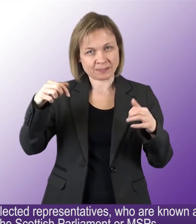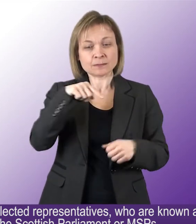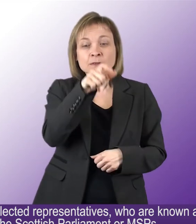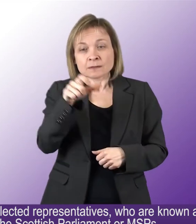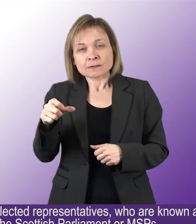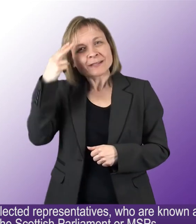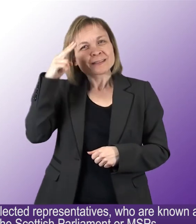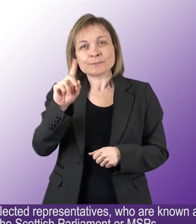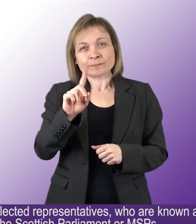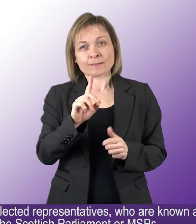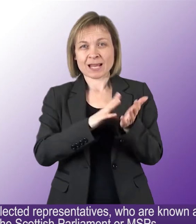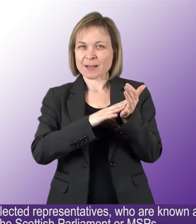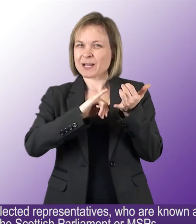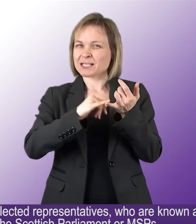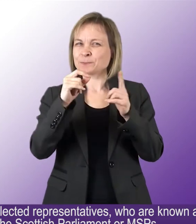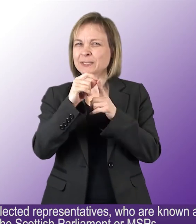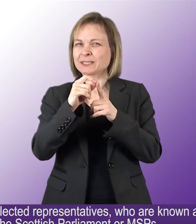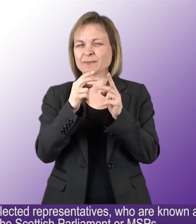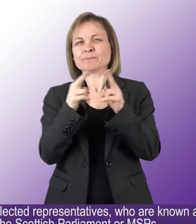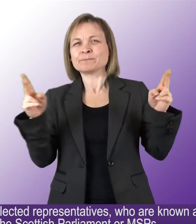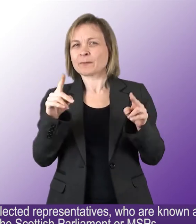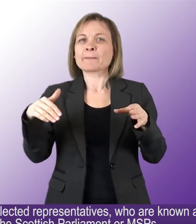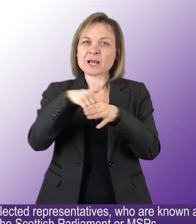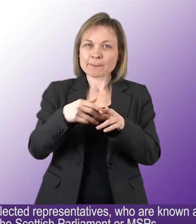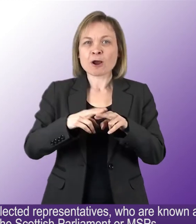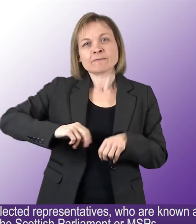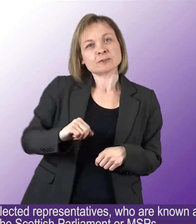who are known as members of the Scottish Parliament, or MSPs.